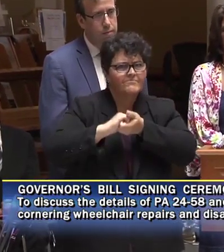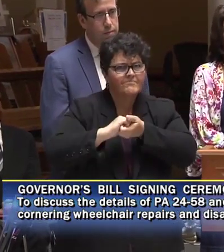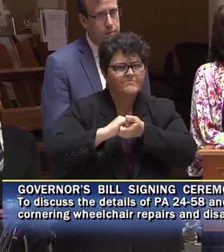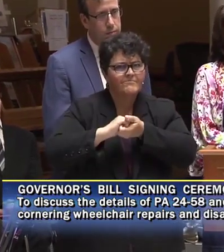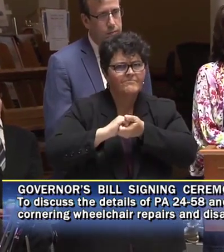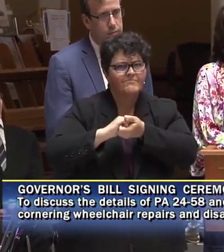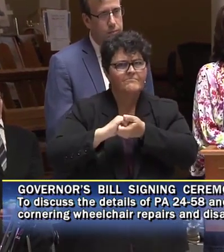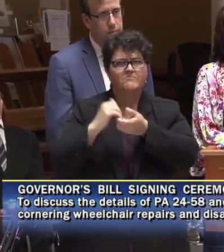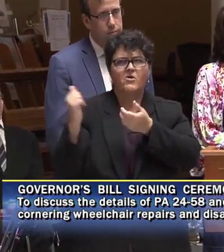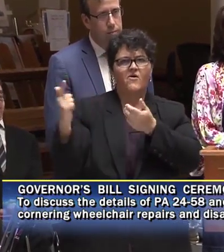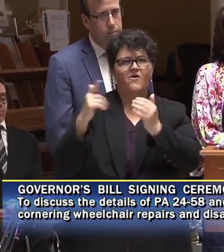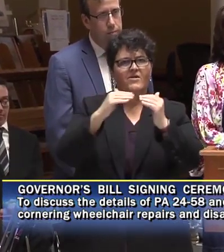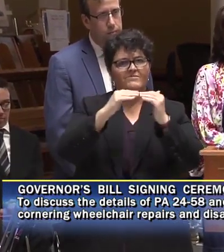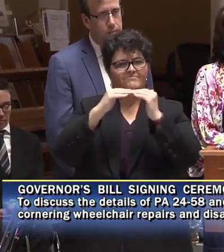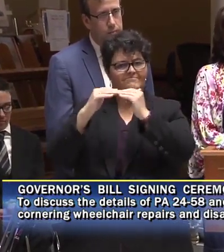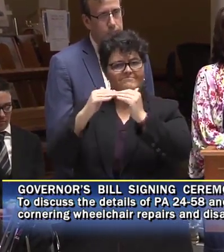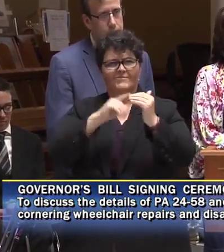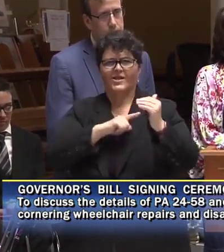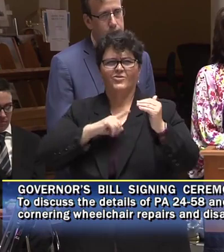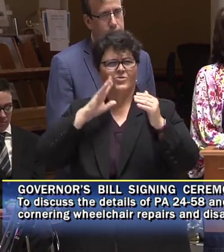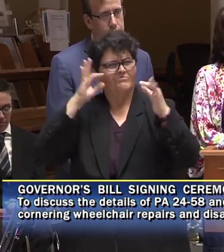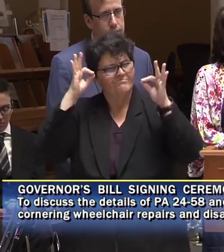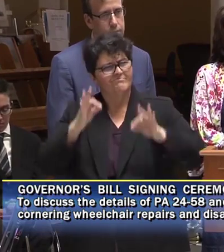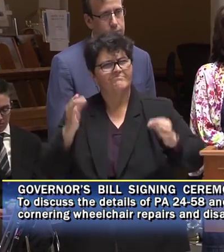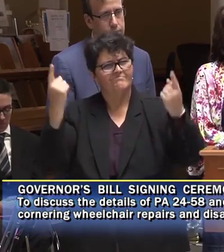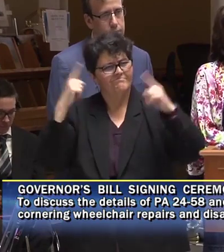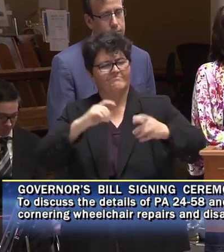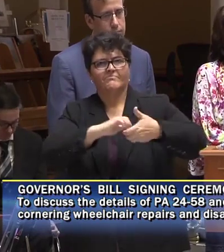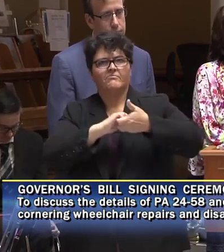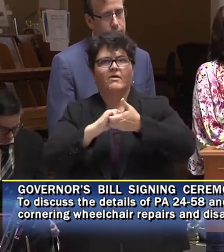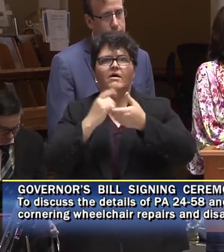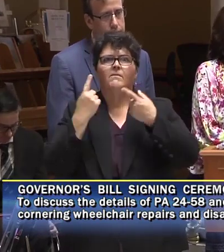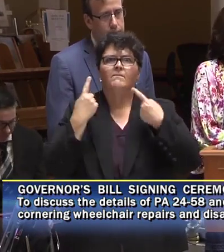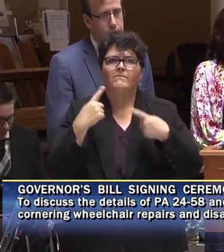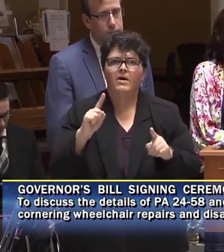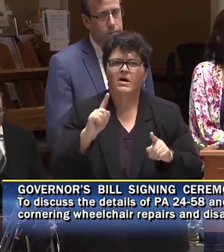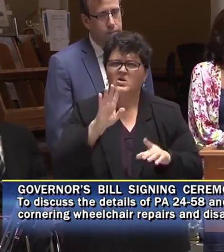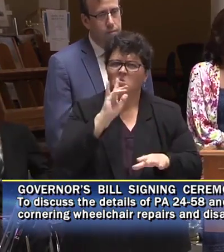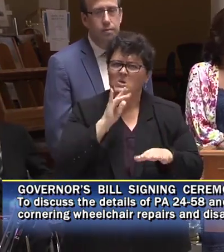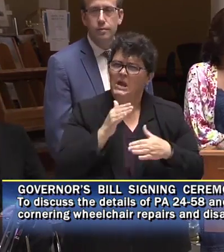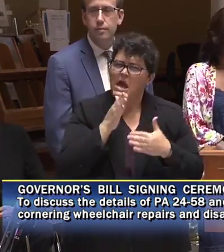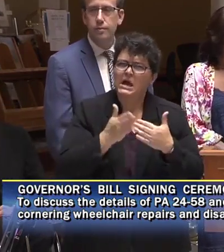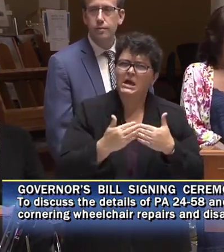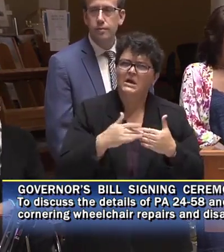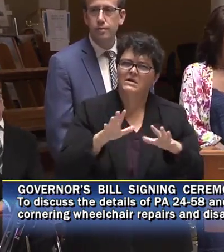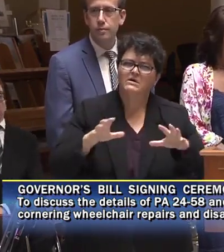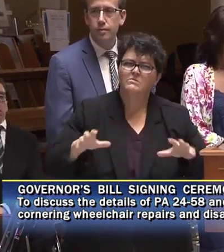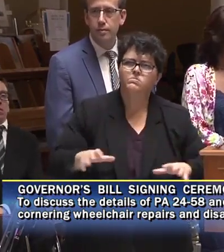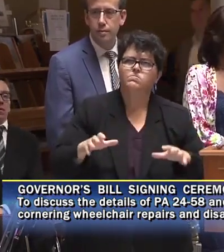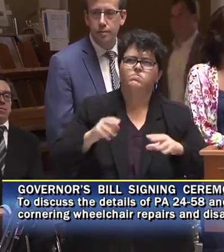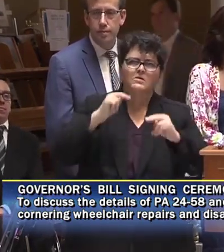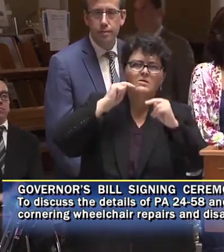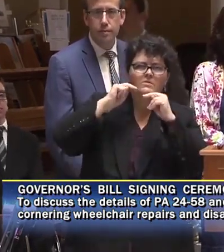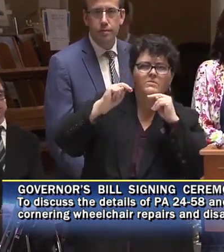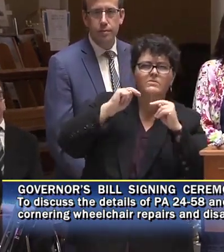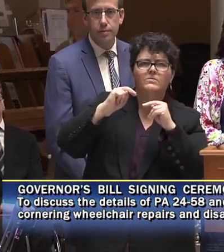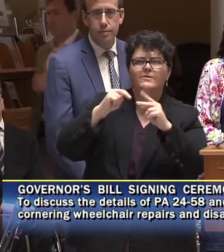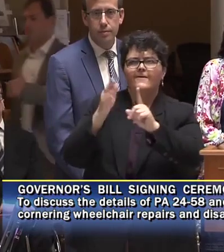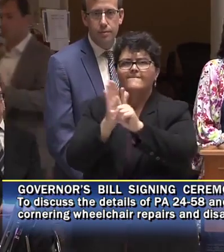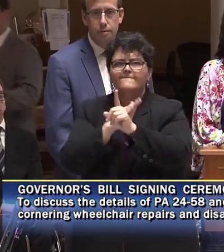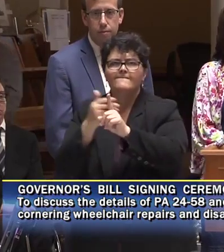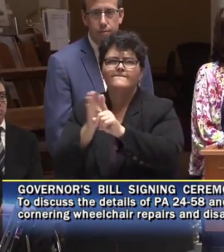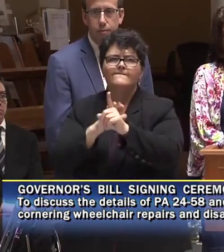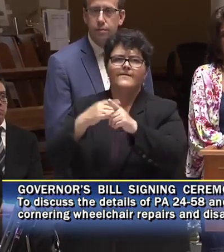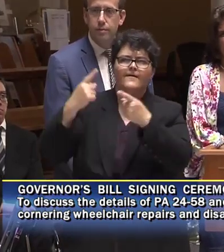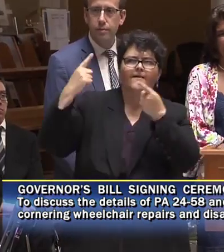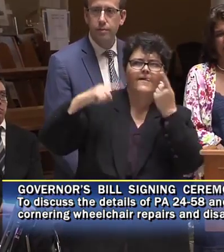Representative Case just mentioned a few minutes ago. It took some hard work, it took a lot of negotiating, it took some cajoling, it took some compromising, but we